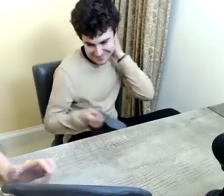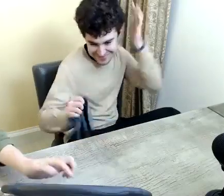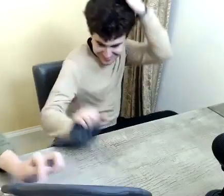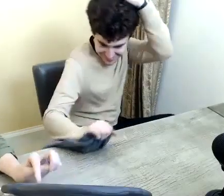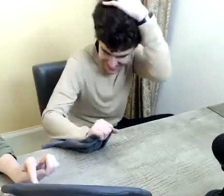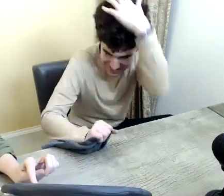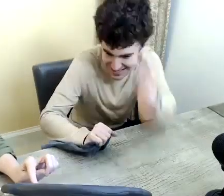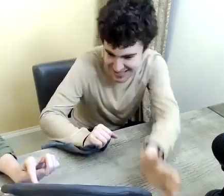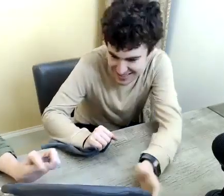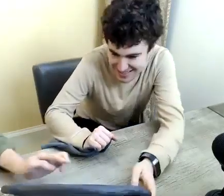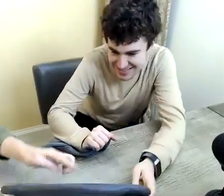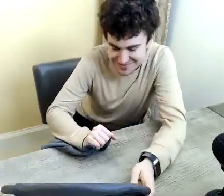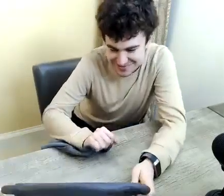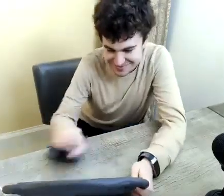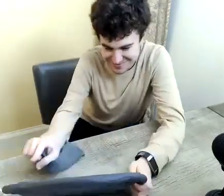Mm.